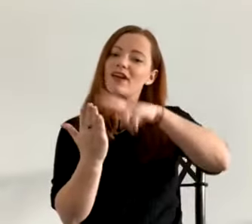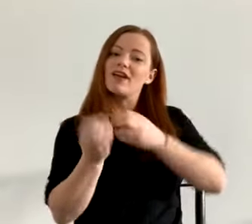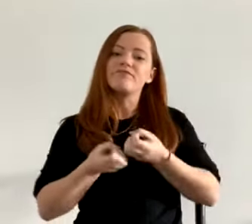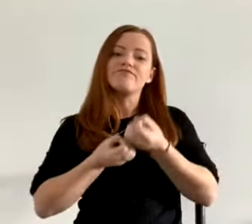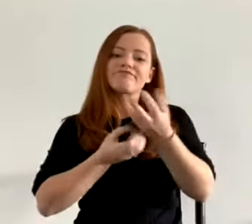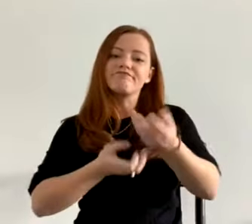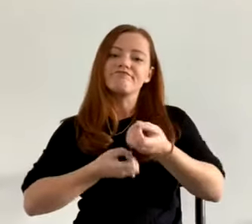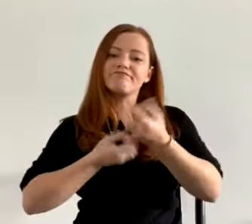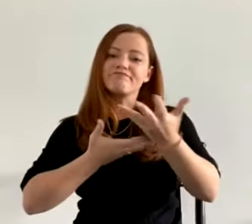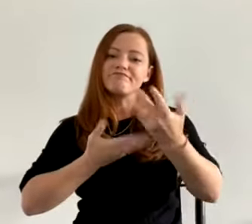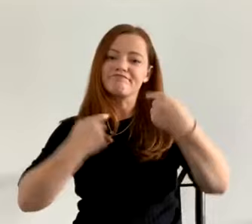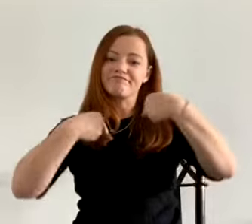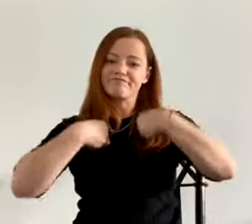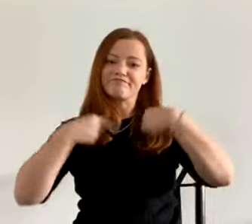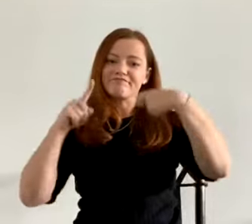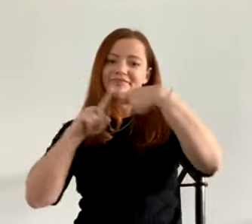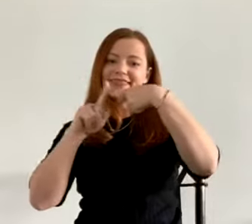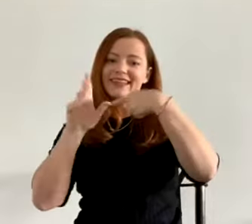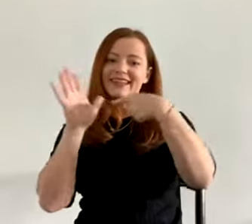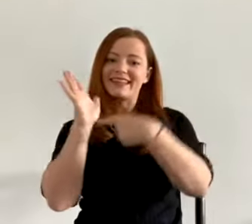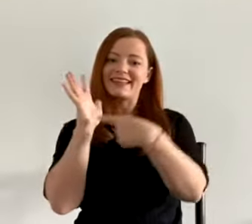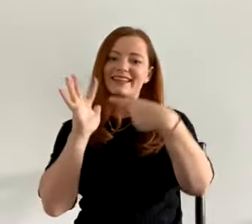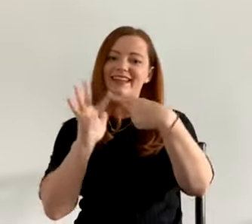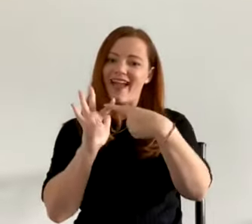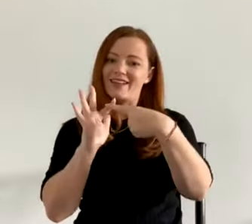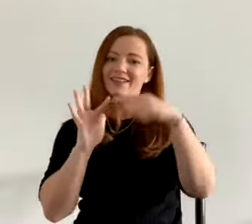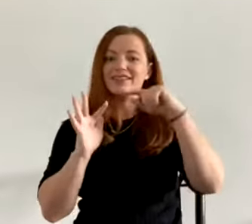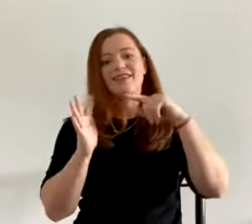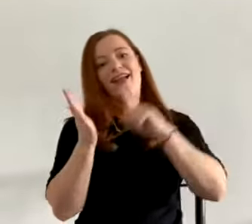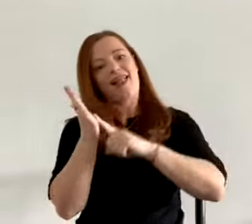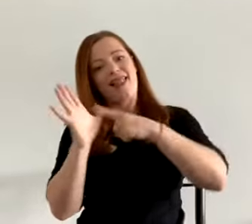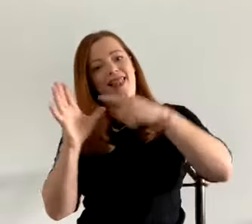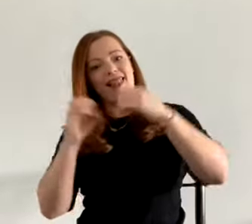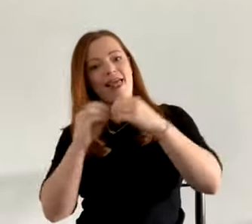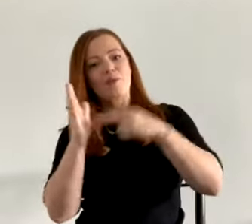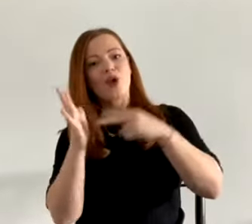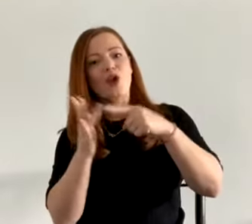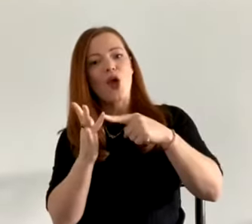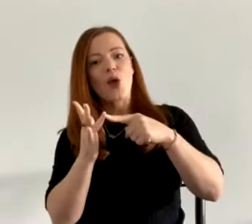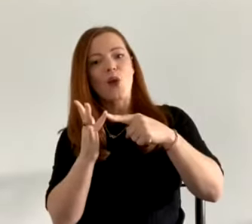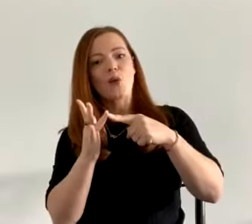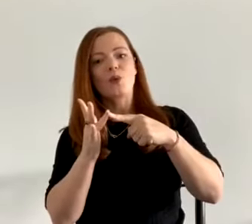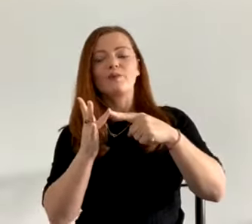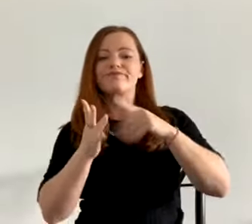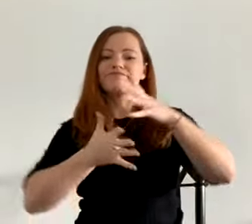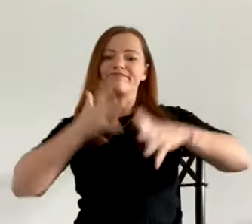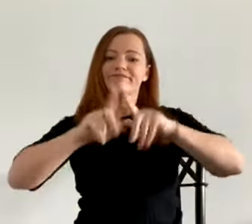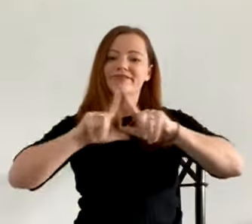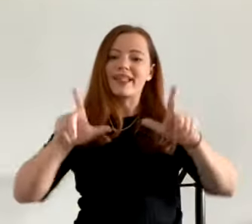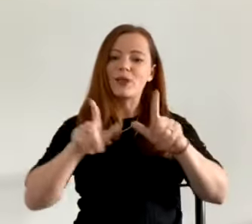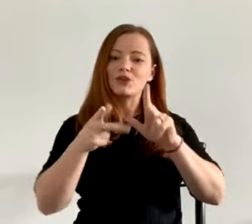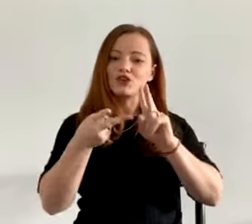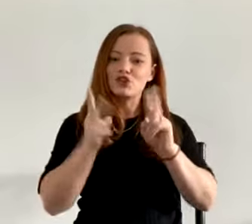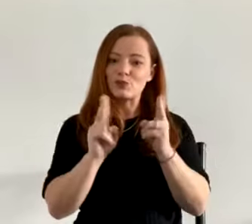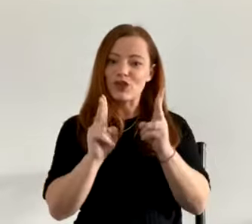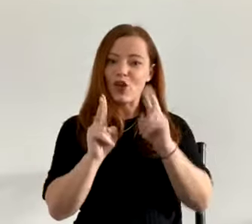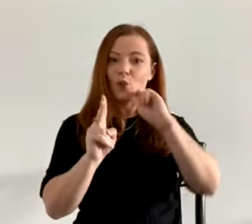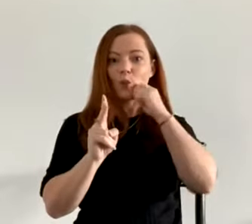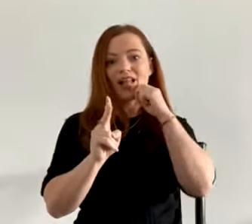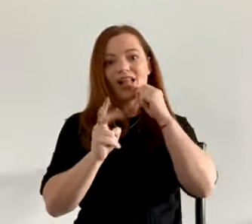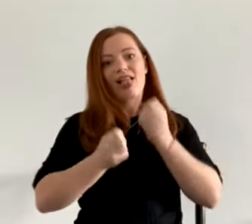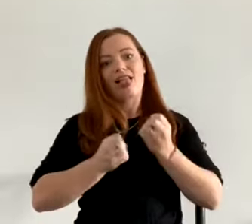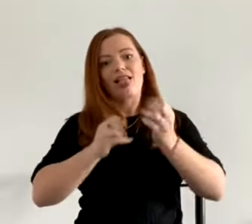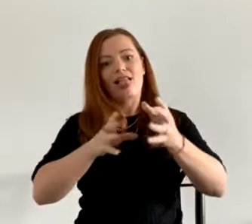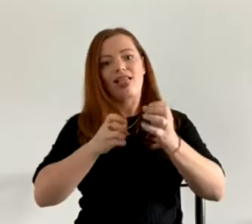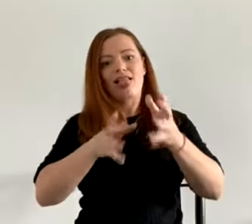is going to be doing some BSL. So Kate Labno is a BSL interpreter, and I'm really pleased that she's going to be